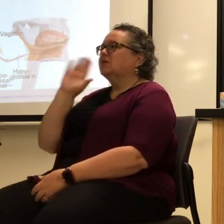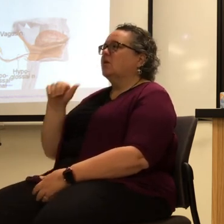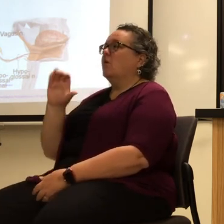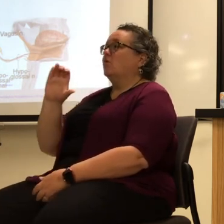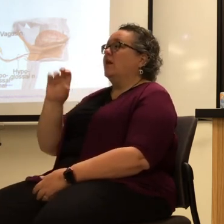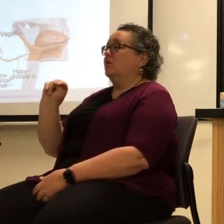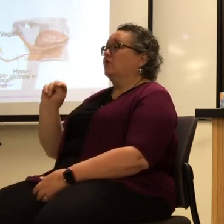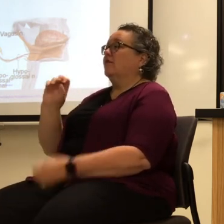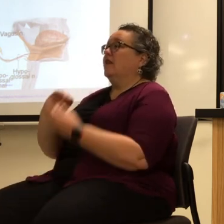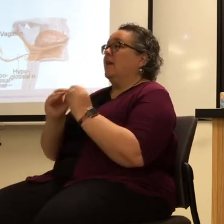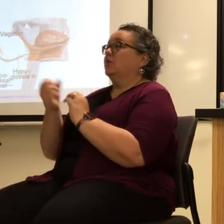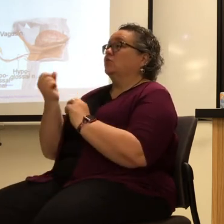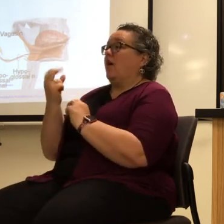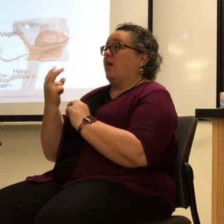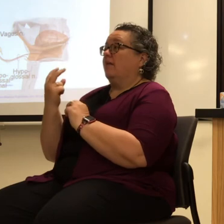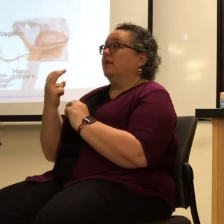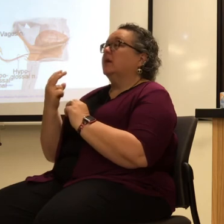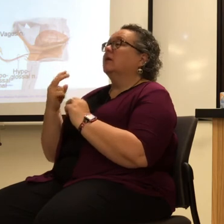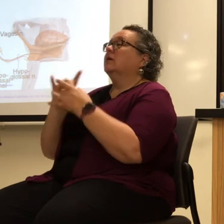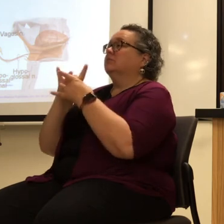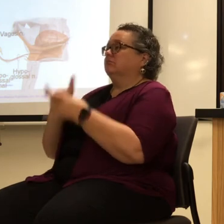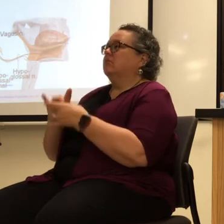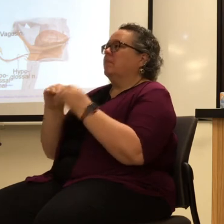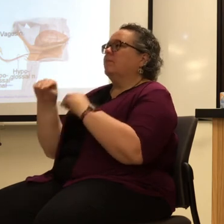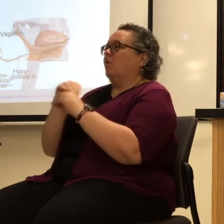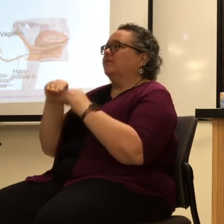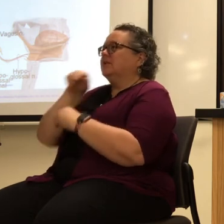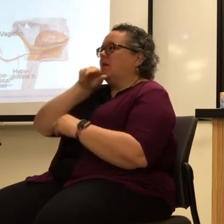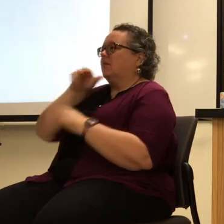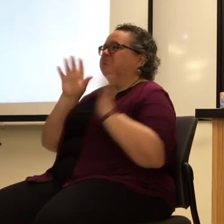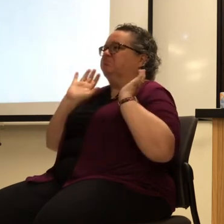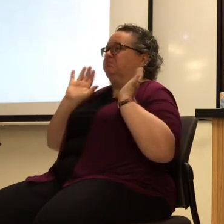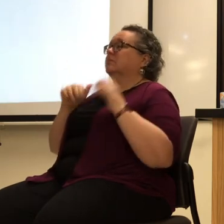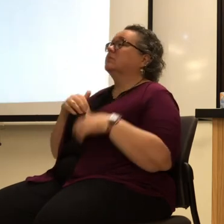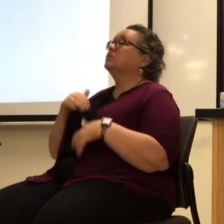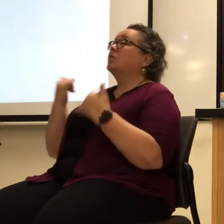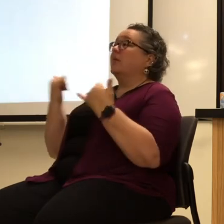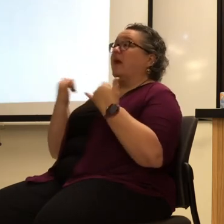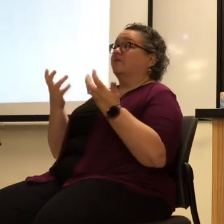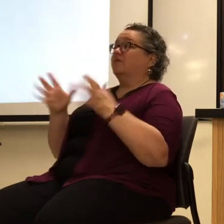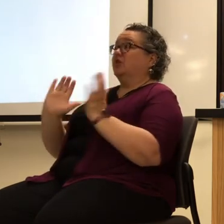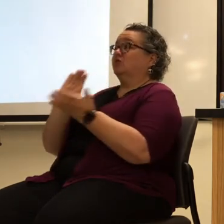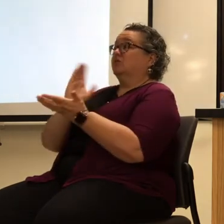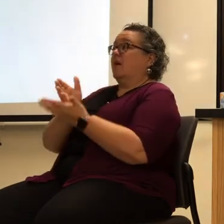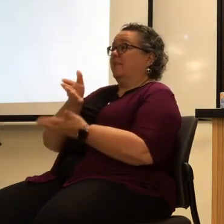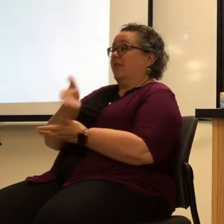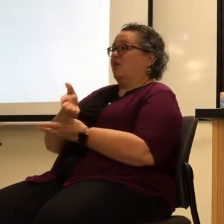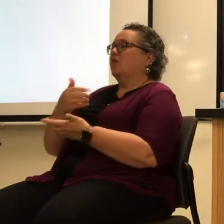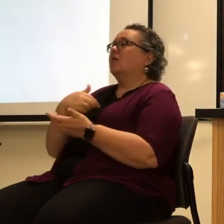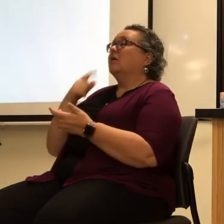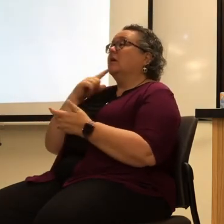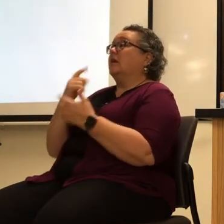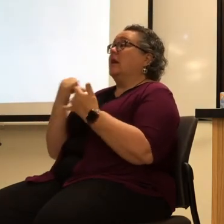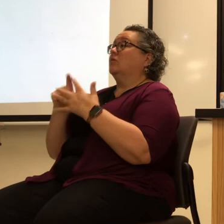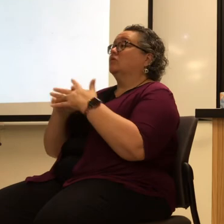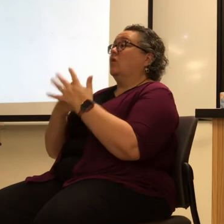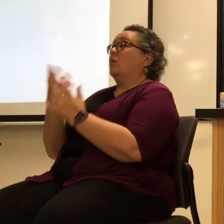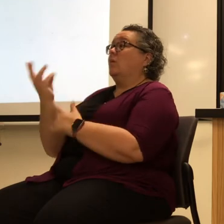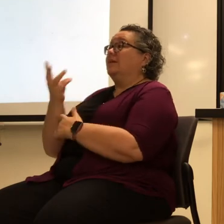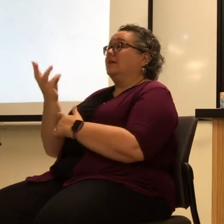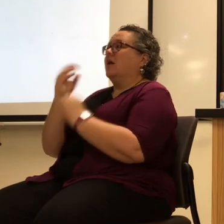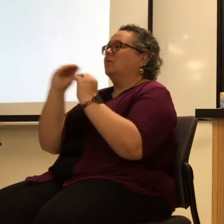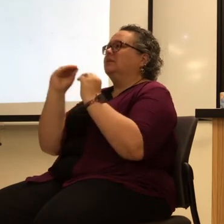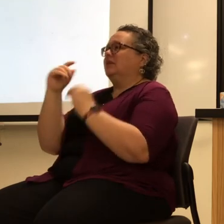Well, I got to the 12th nerve, so you know I'm done with the cranial nerves. I'll stop there. And when we pick it up on Wednesday, I'll teach the